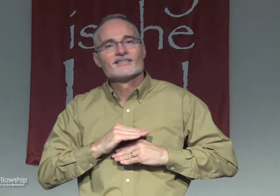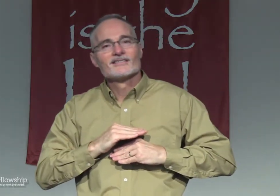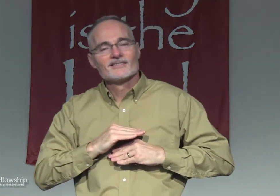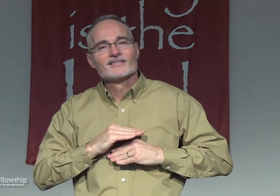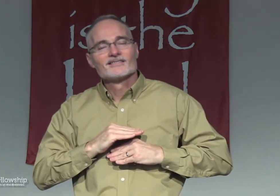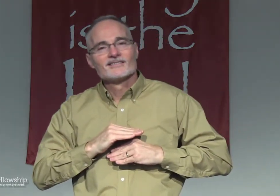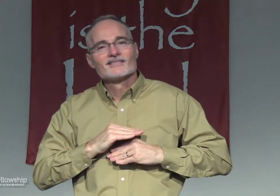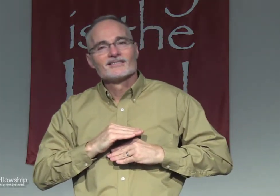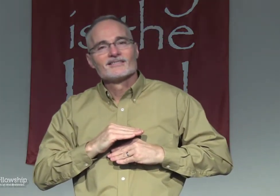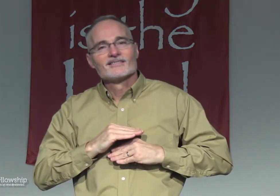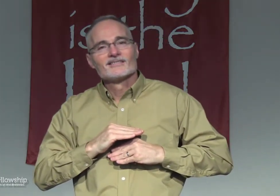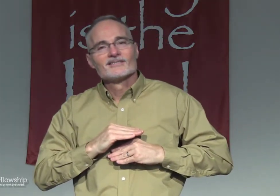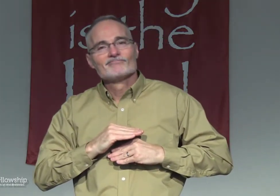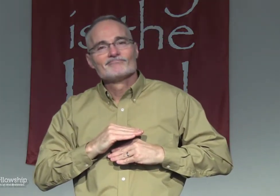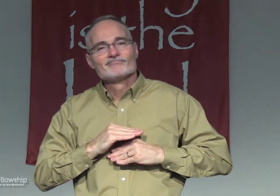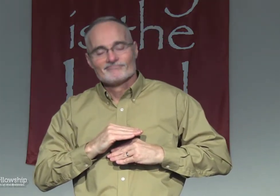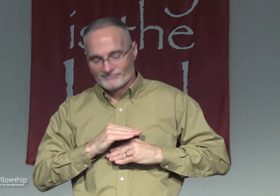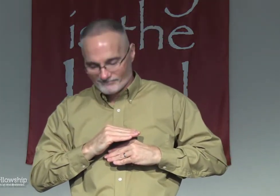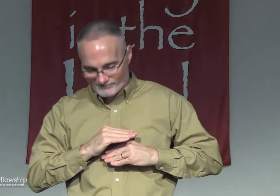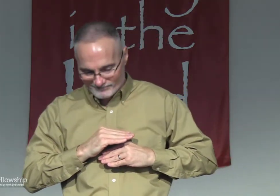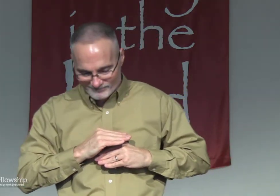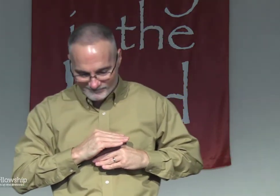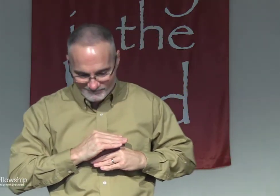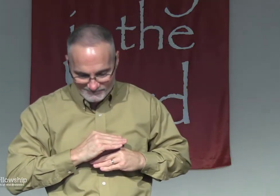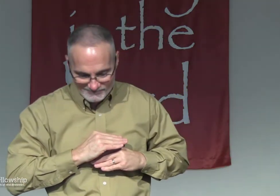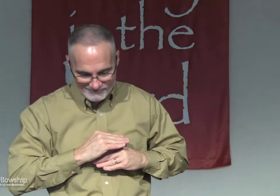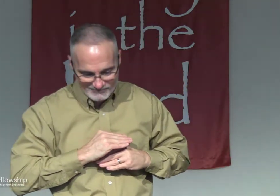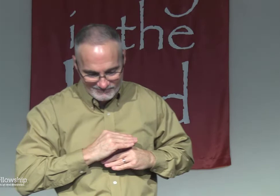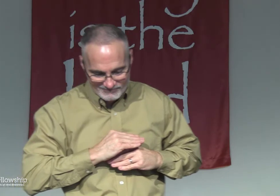relationship, the more content you are.